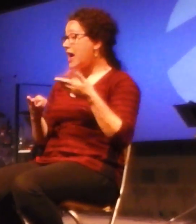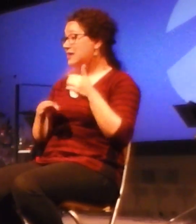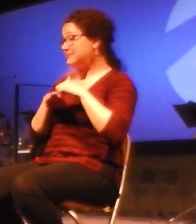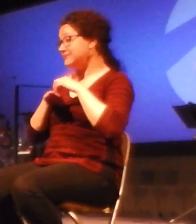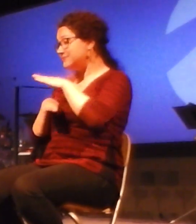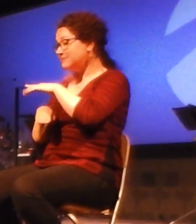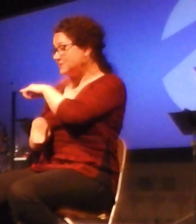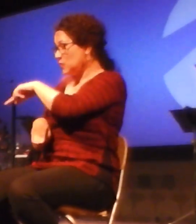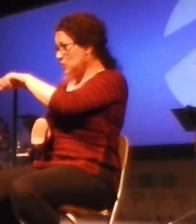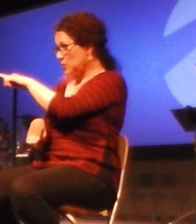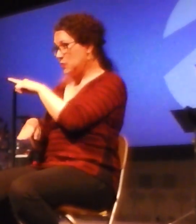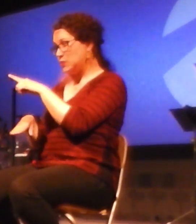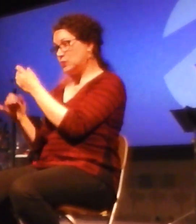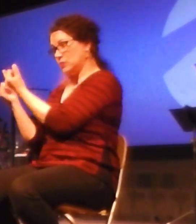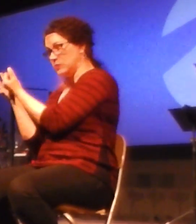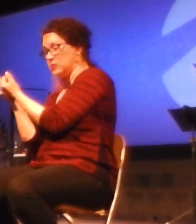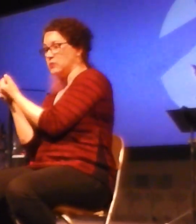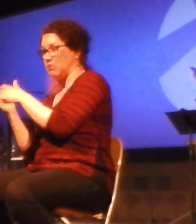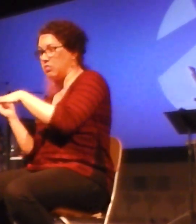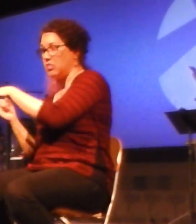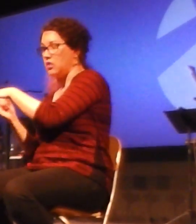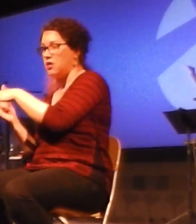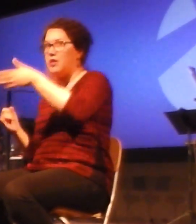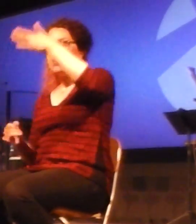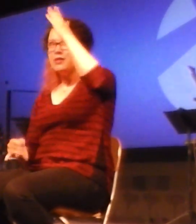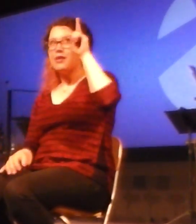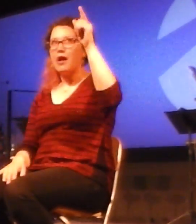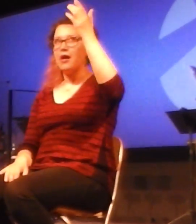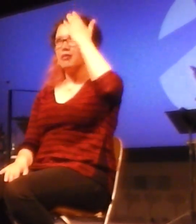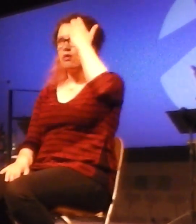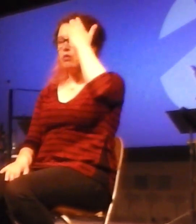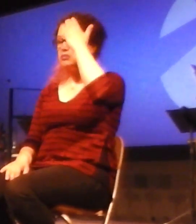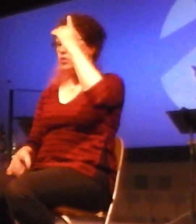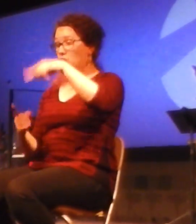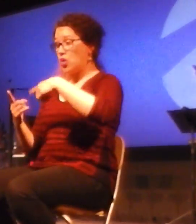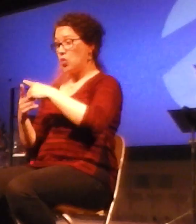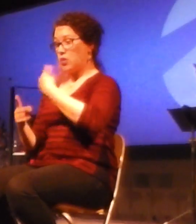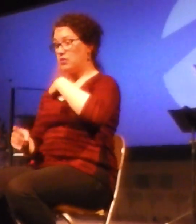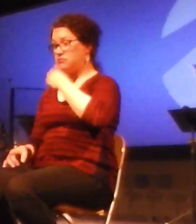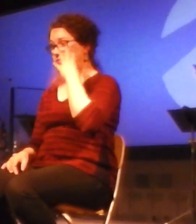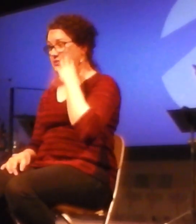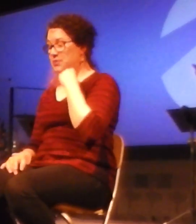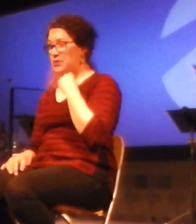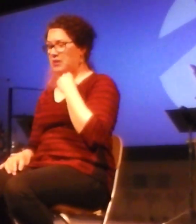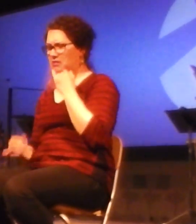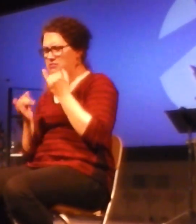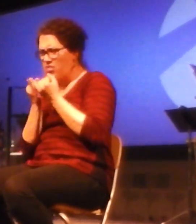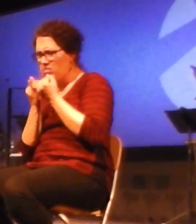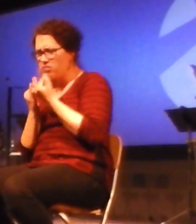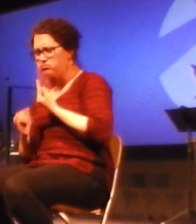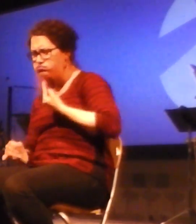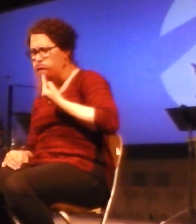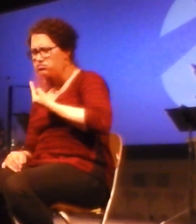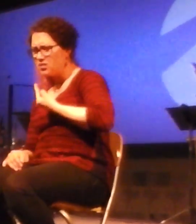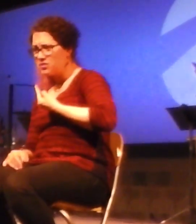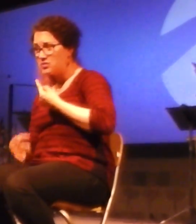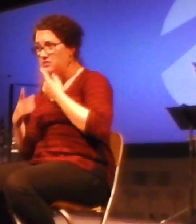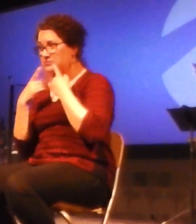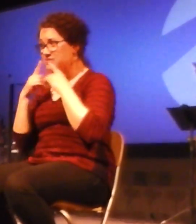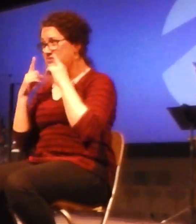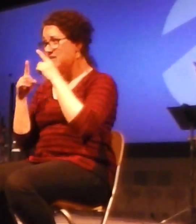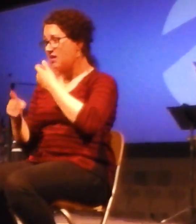while we're in exile, we are not able to make it on our own. And so what God does is he